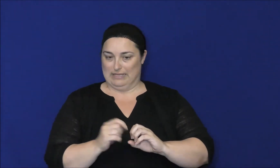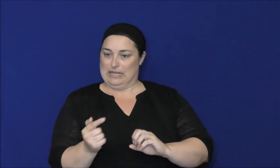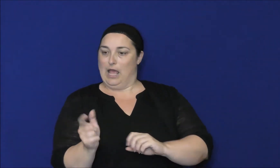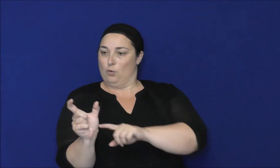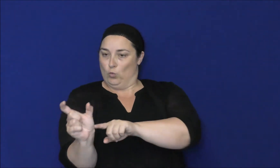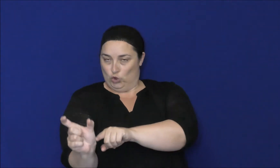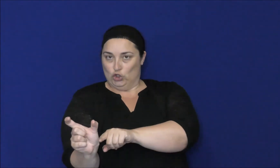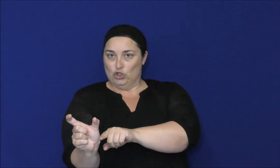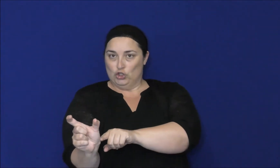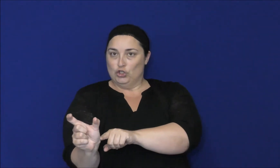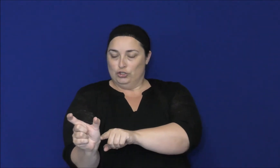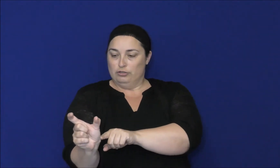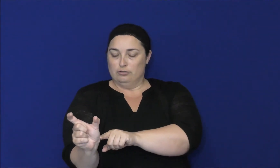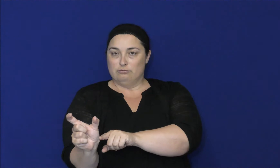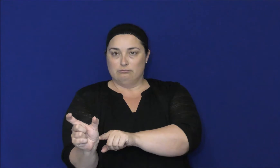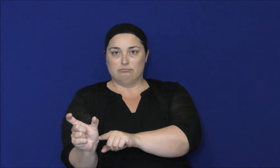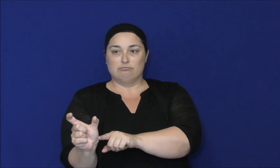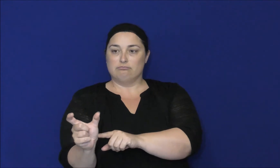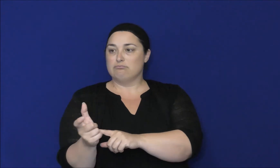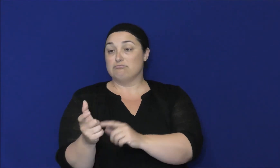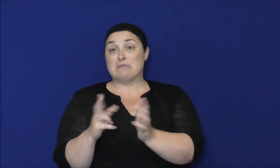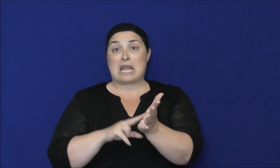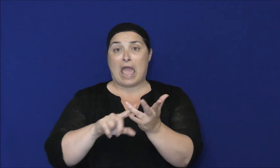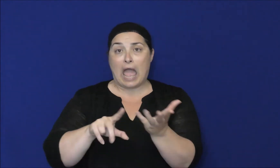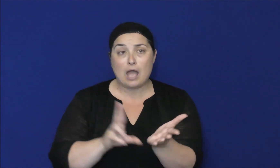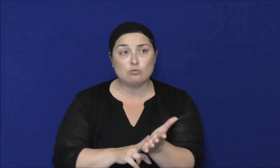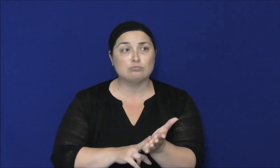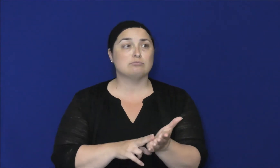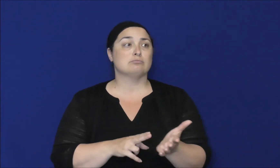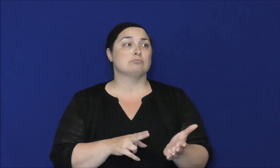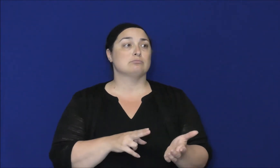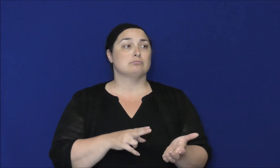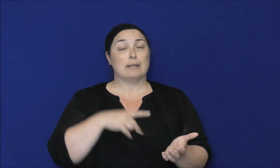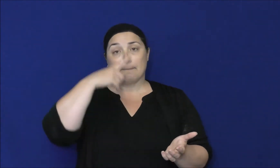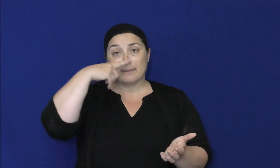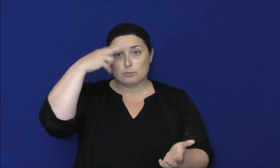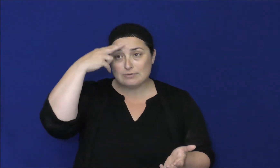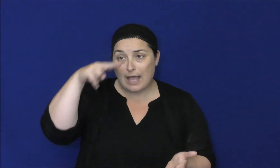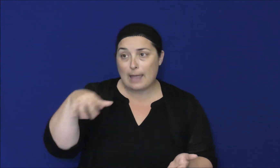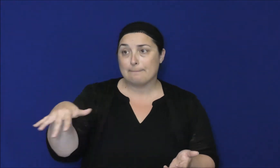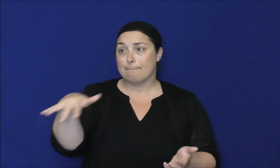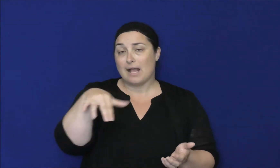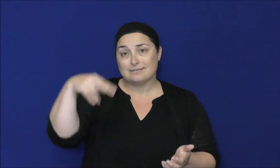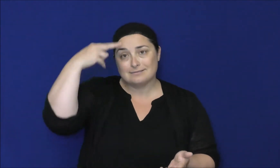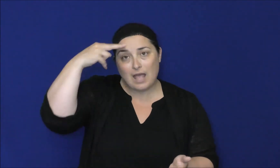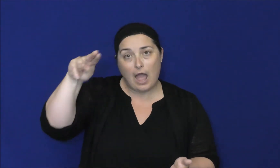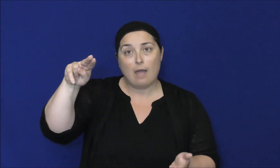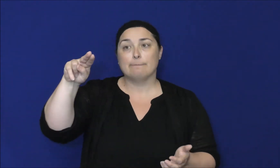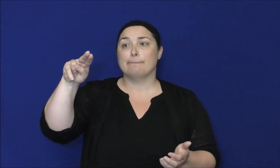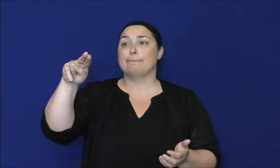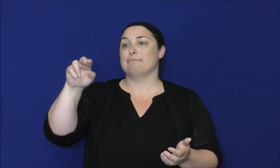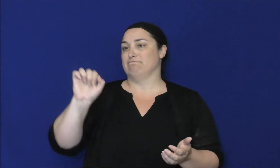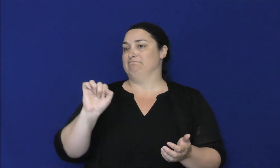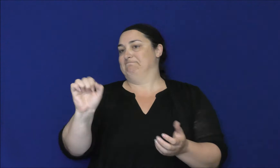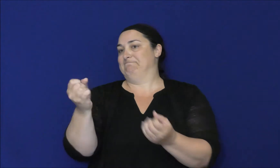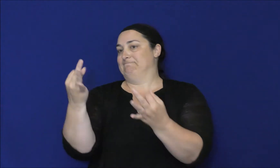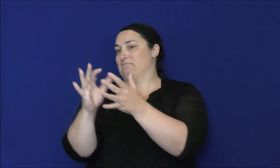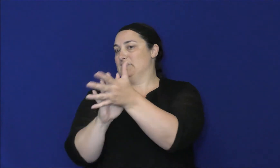spell nouns, particularly names of places, when there's not a sign for them because there's no